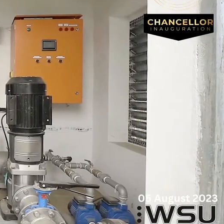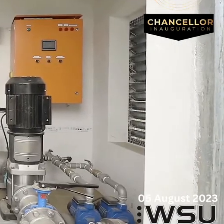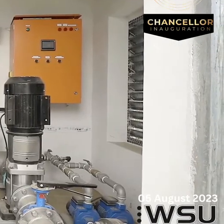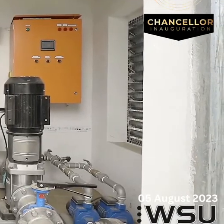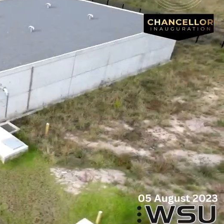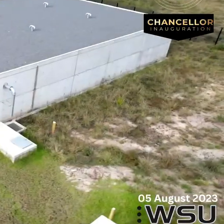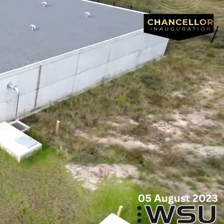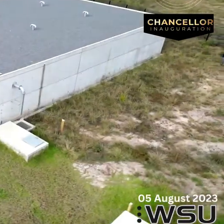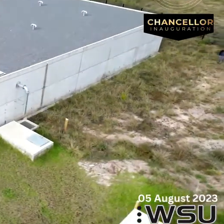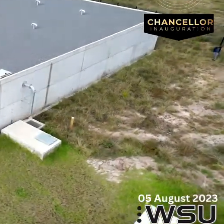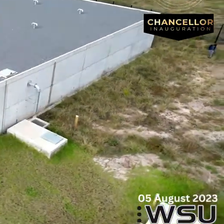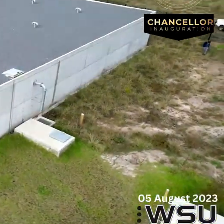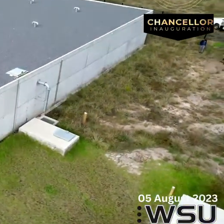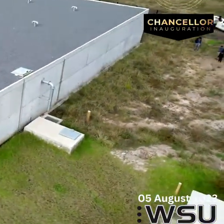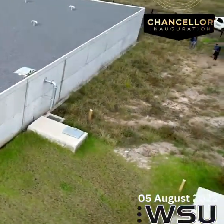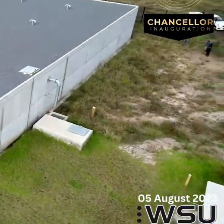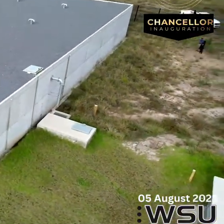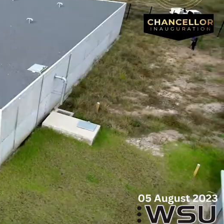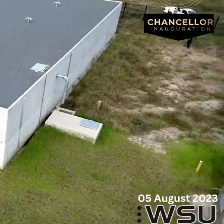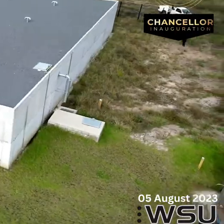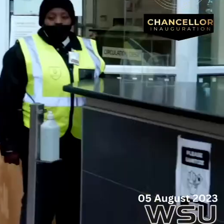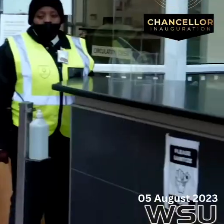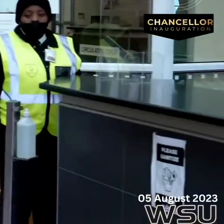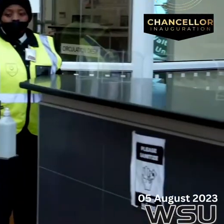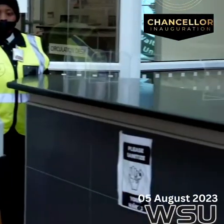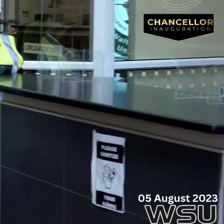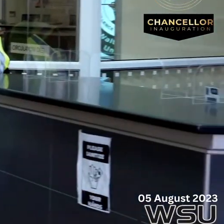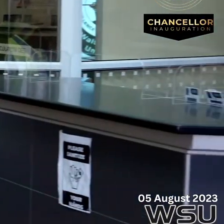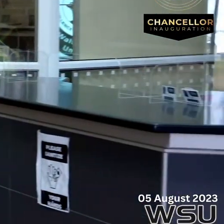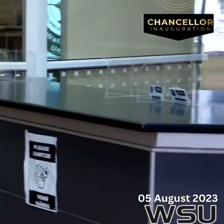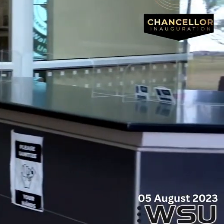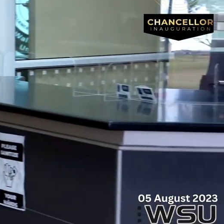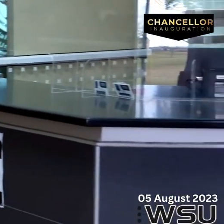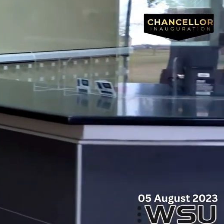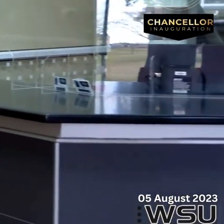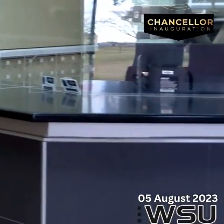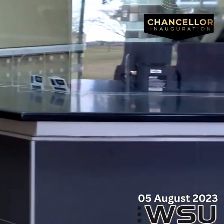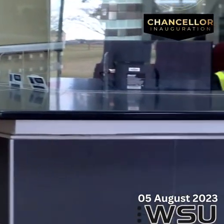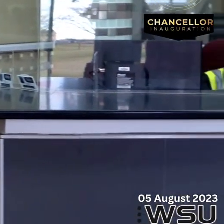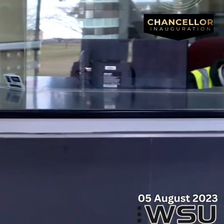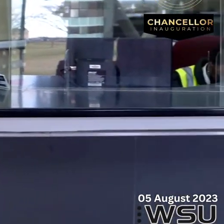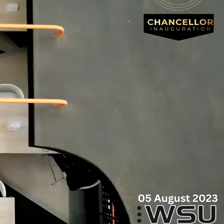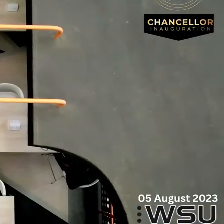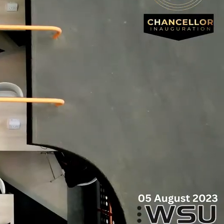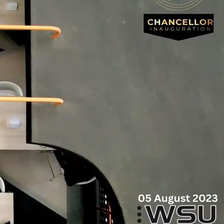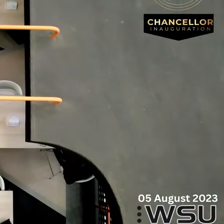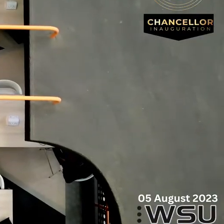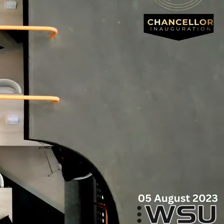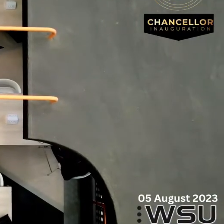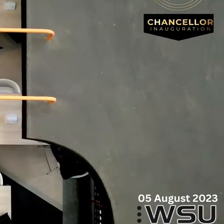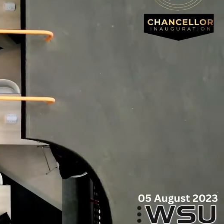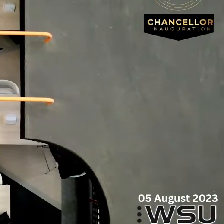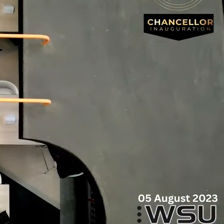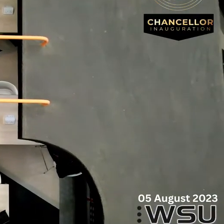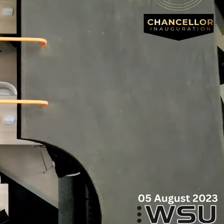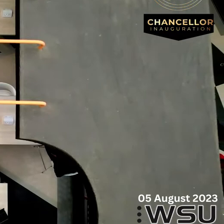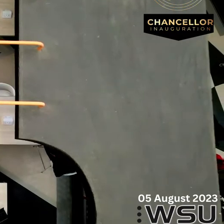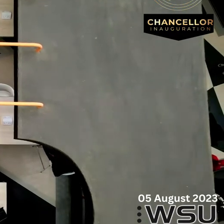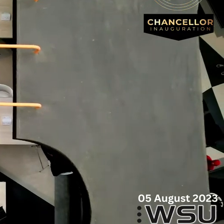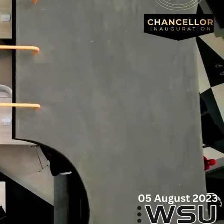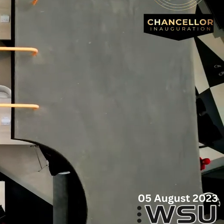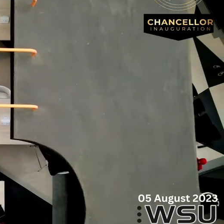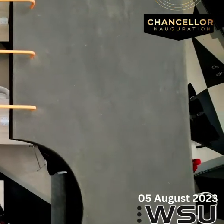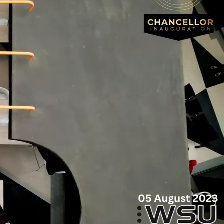and maximization of cost efficiency, improved oversight and monitoring, enhanced academic